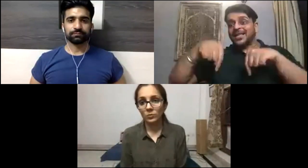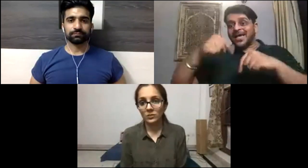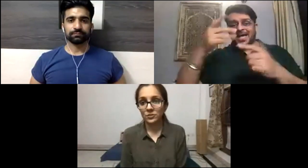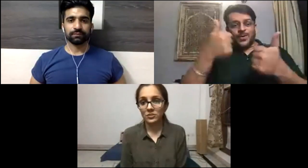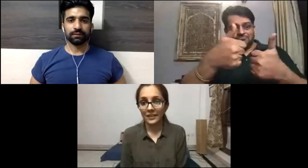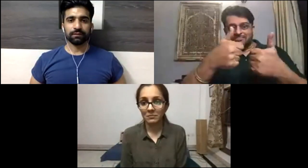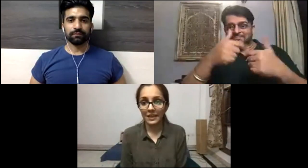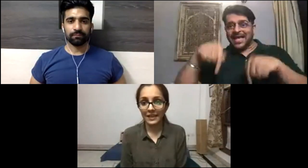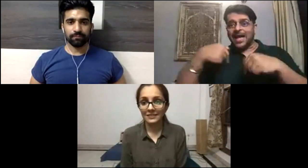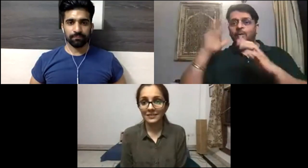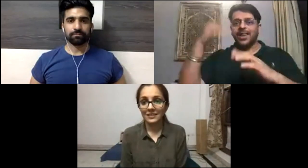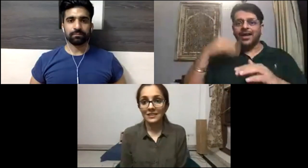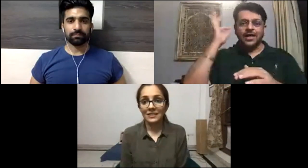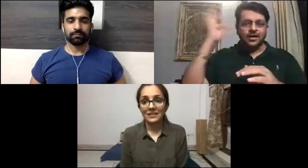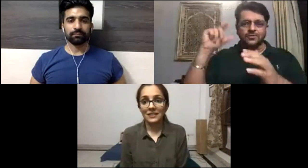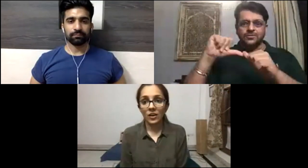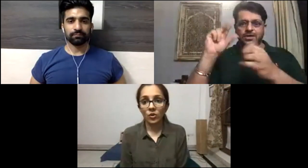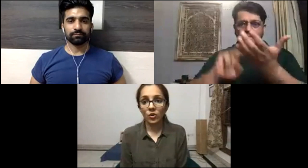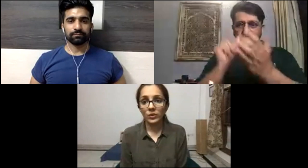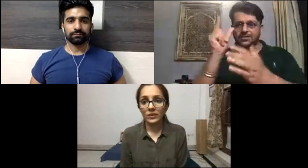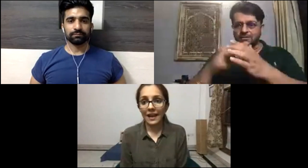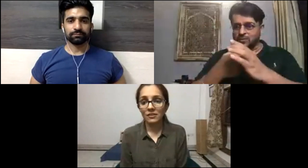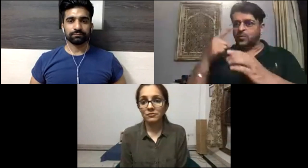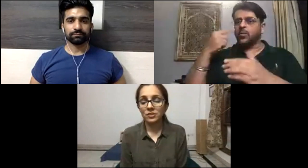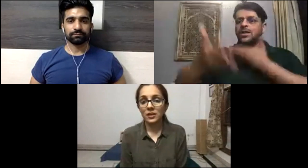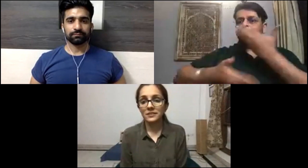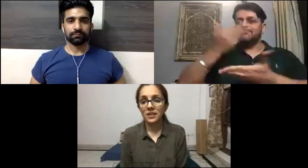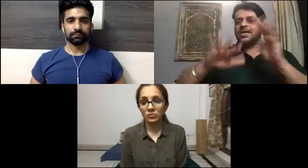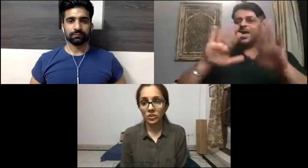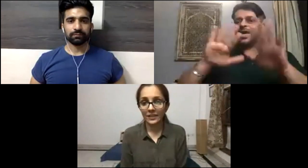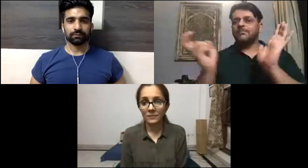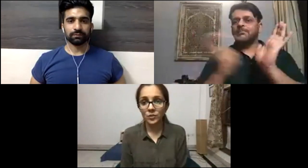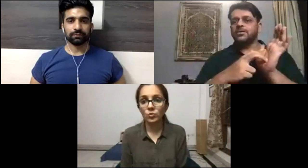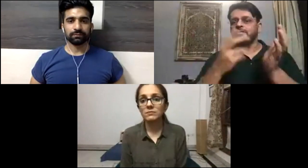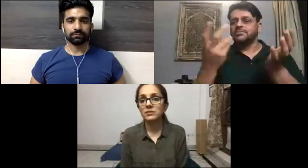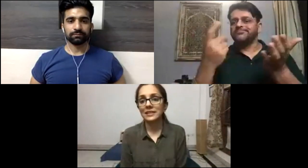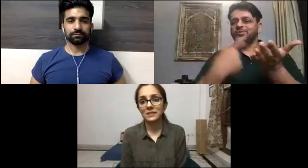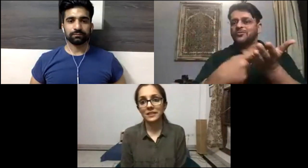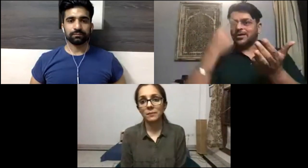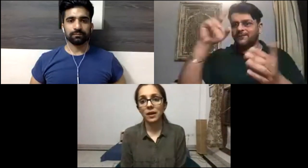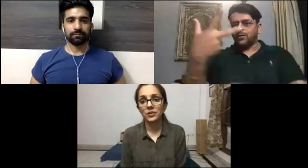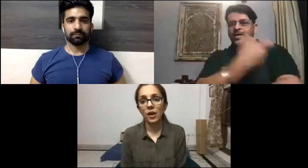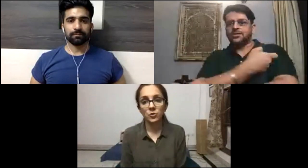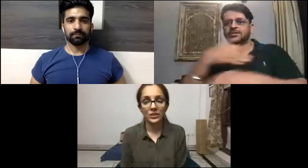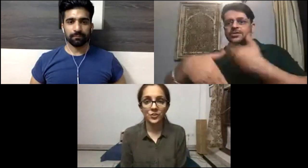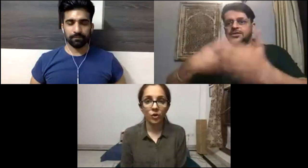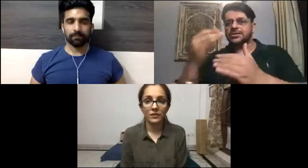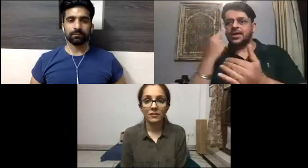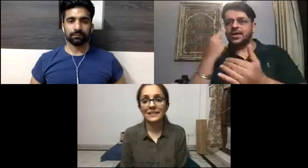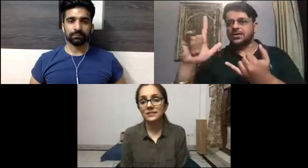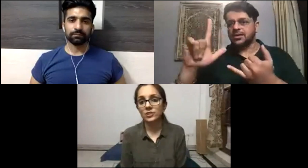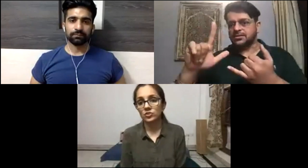you so much for your time. And now we will have Mr. Anuj Jain, who will be explaining about how to get